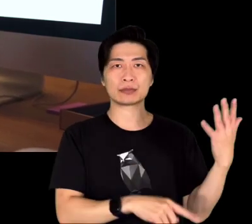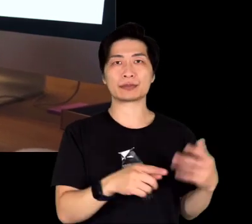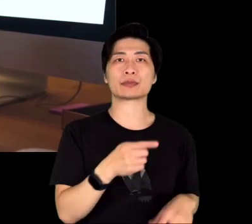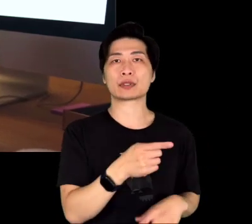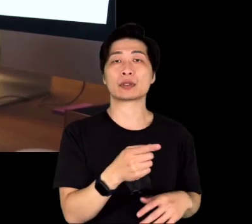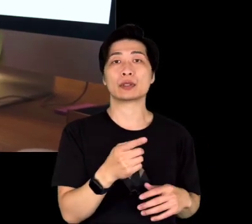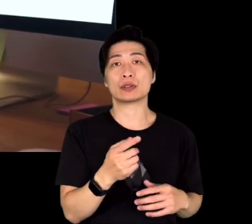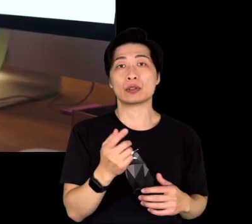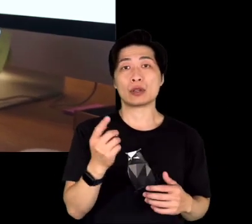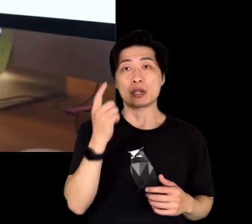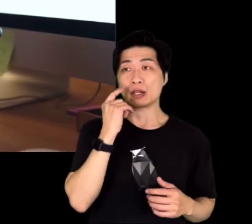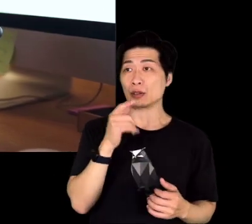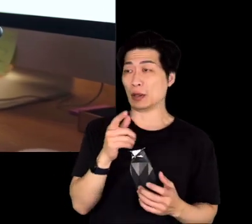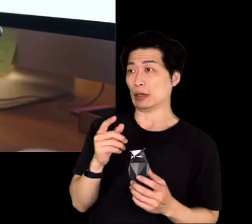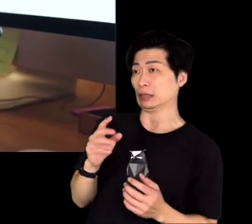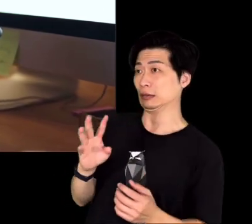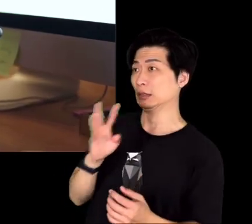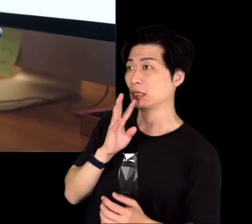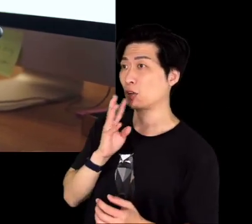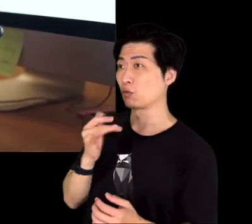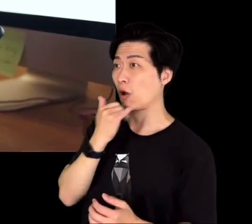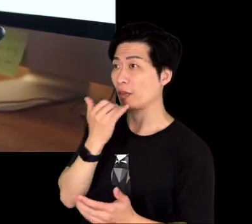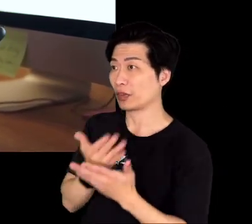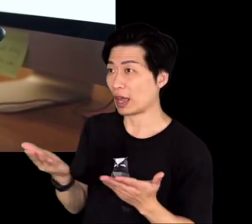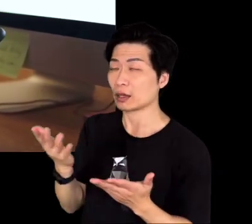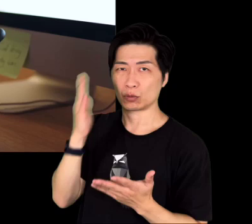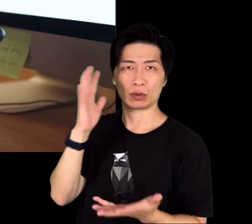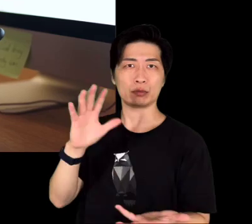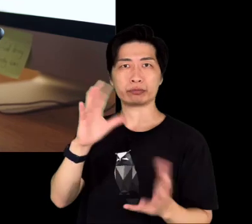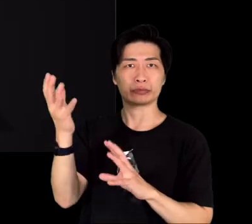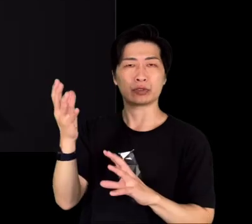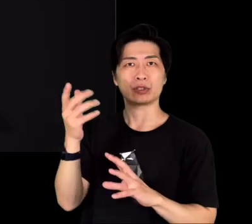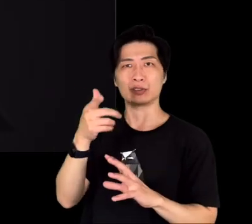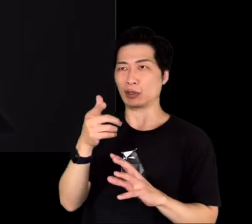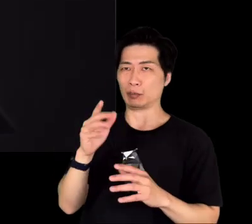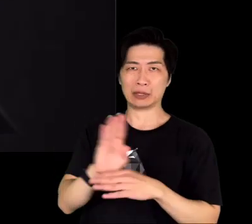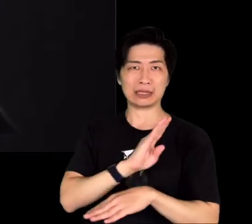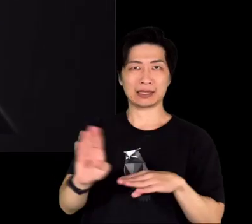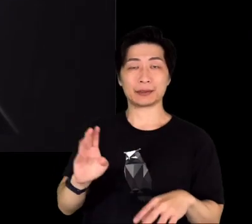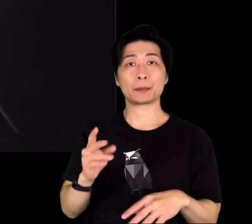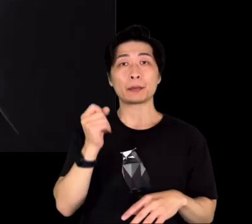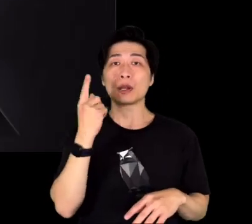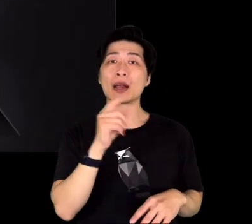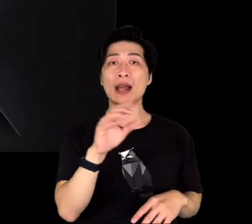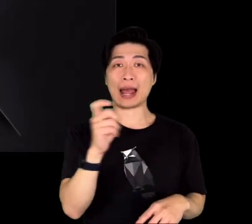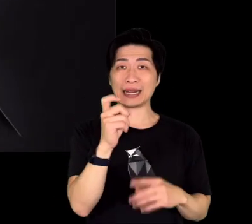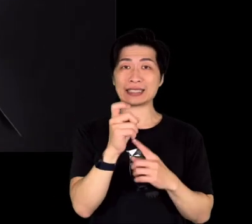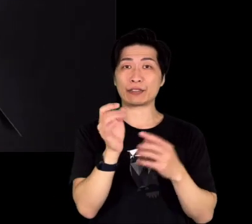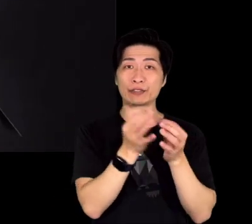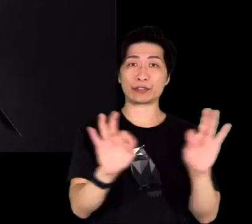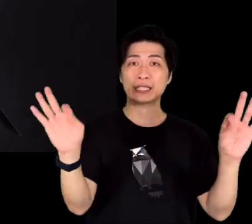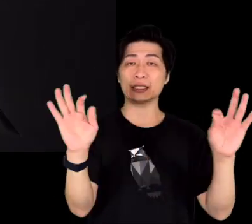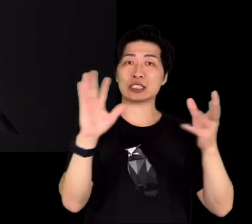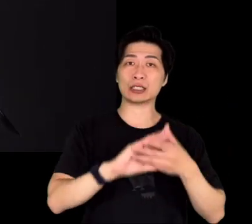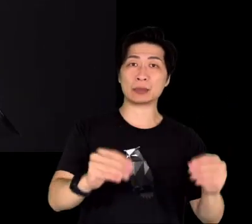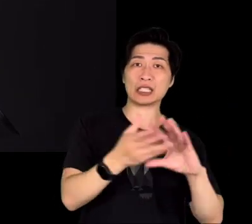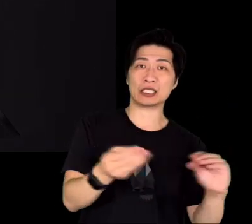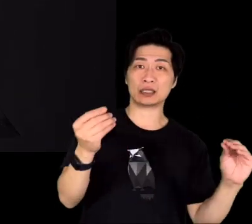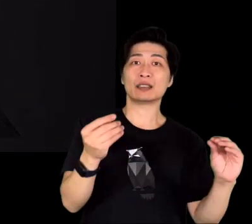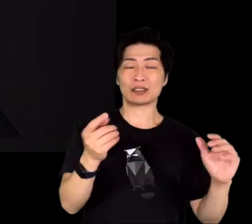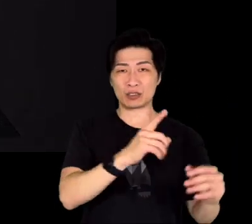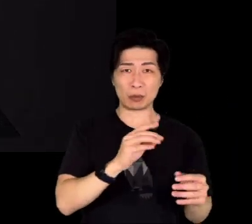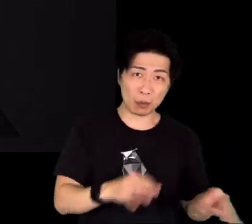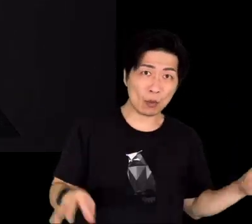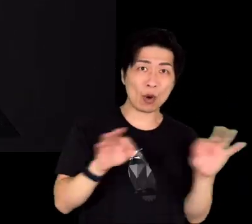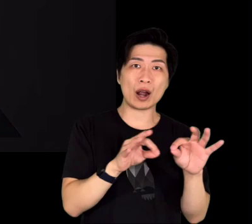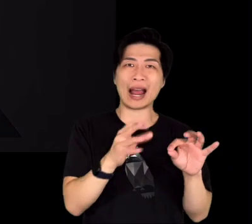wrong thing, destroying your ability to stay alive as a business. In a world where X is the free speech platform, this is not only